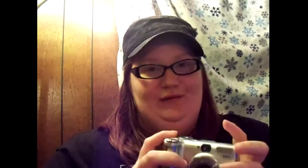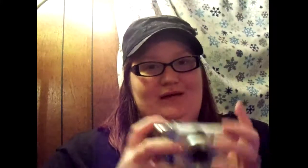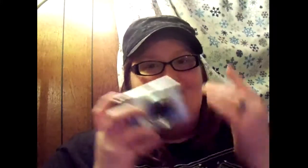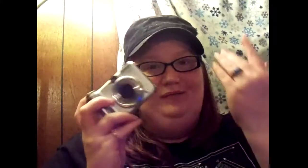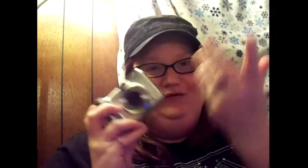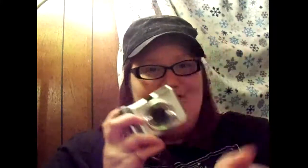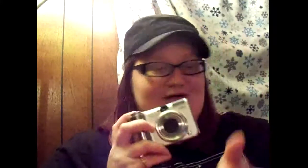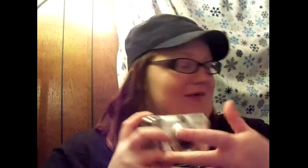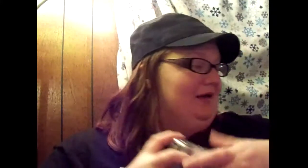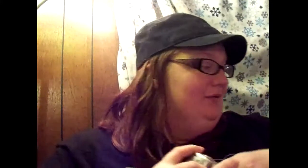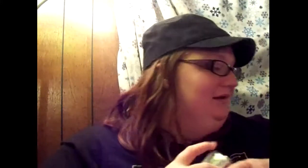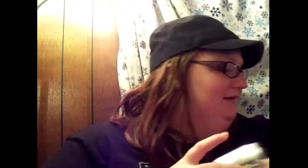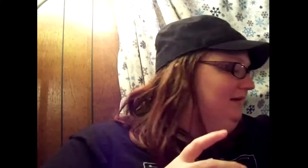it. We'll just use some of the other ones.